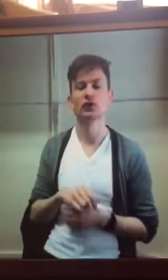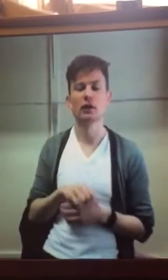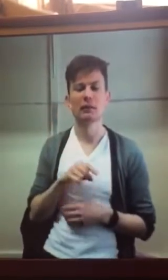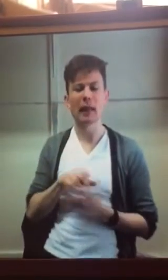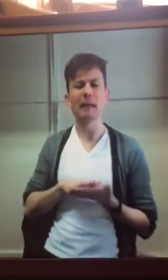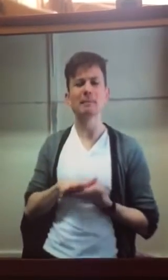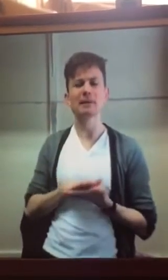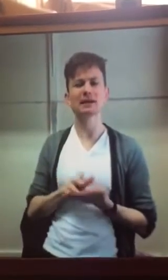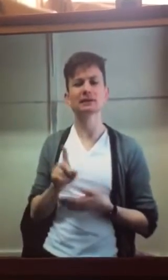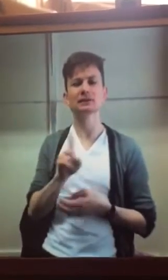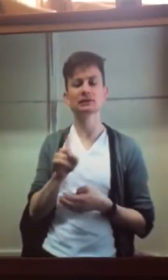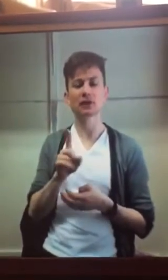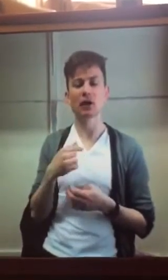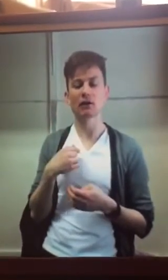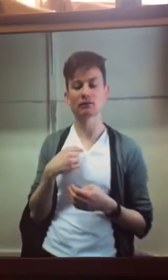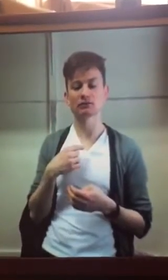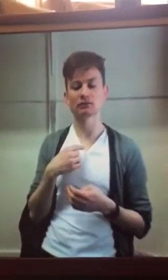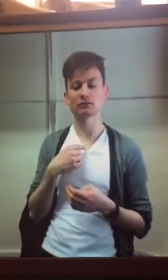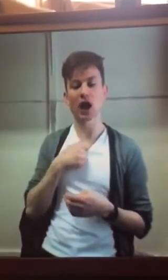really using visual clues.